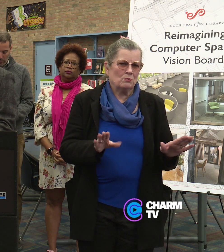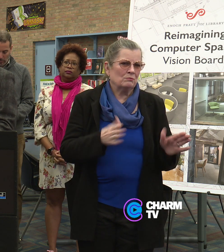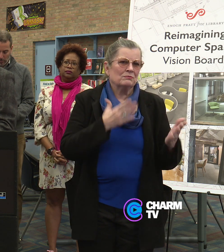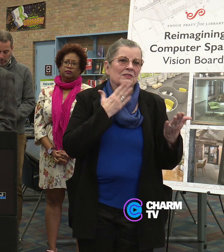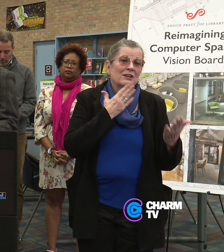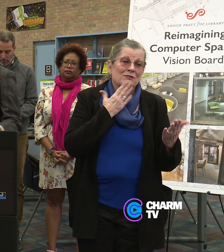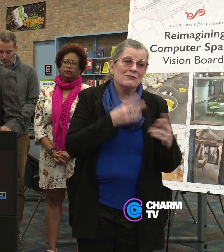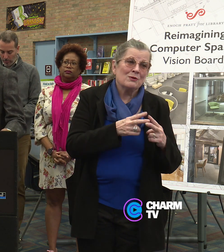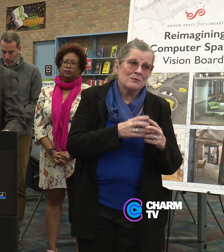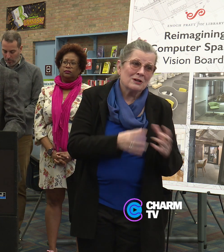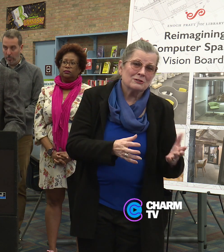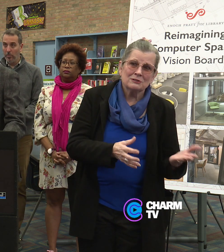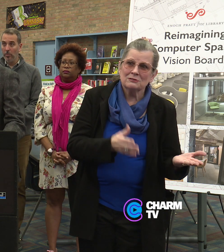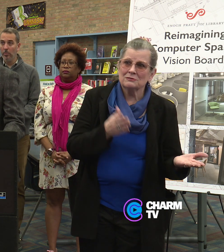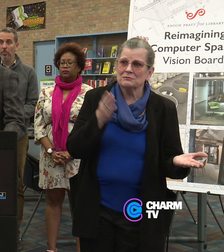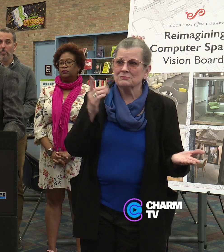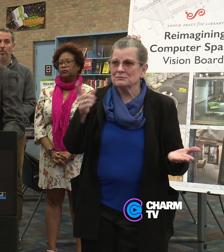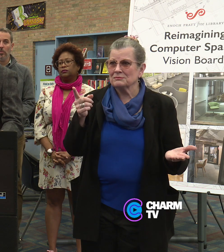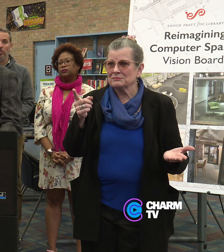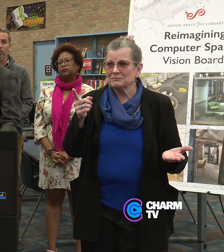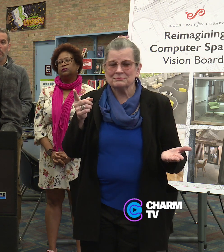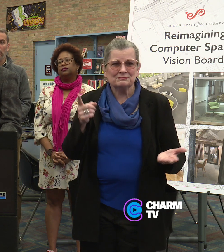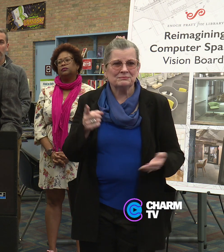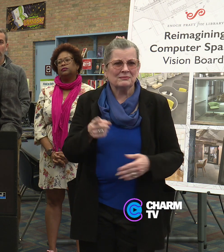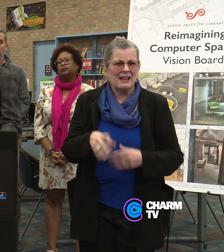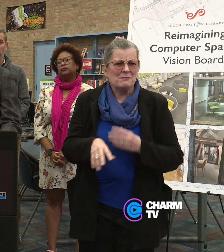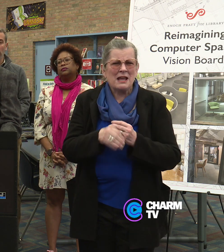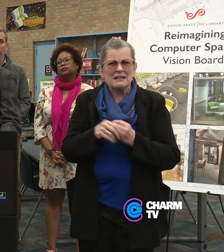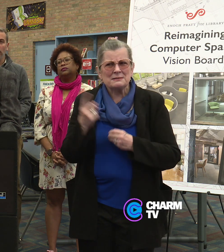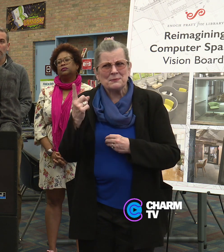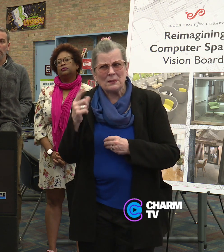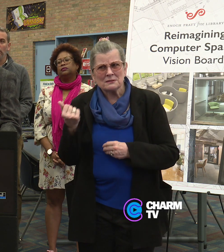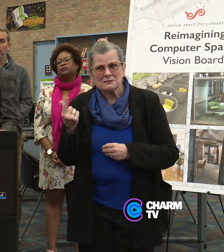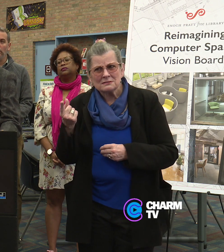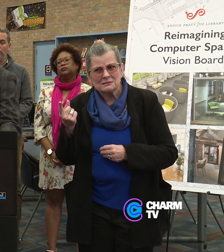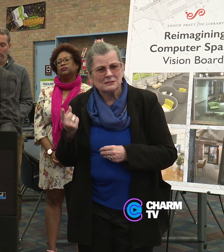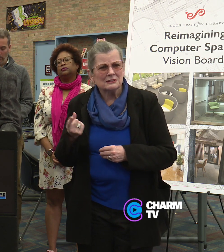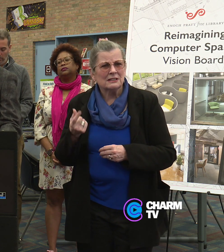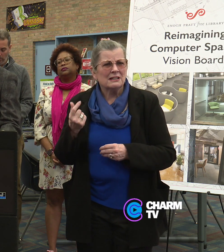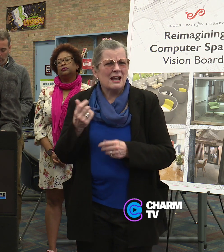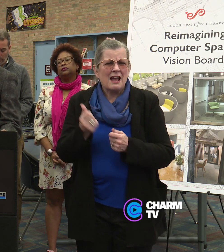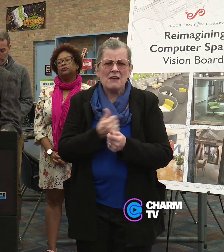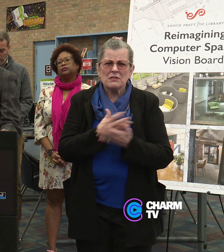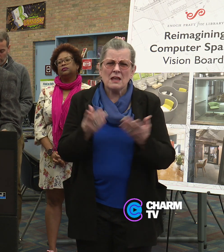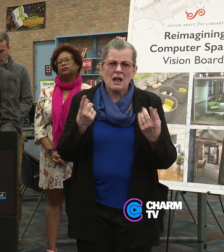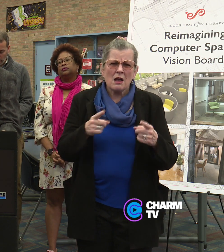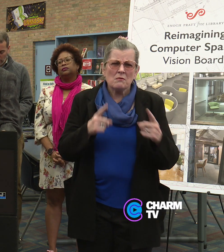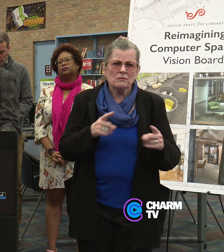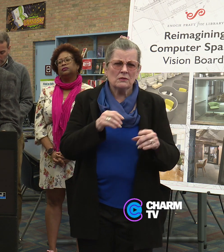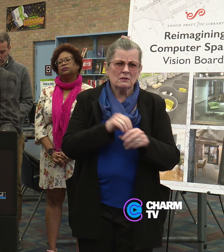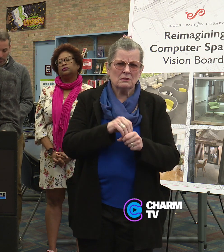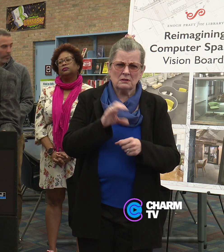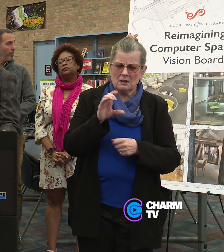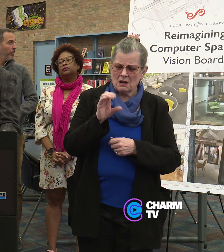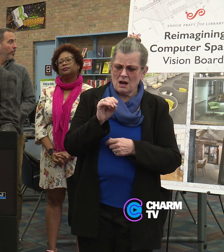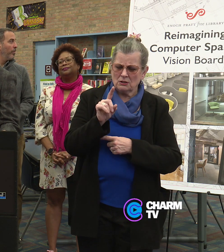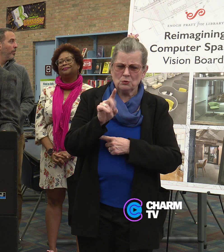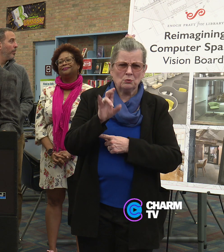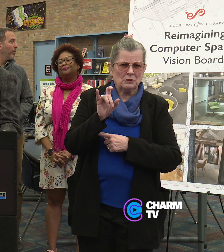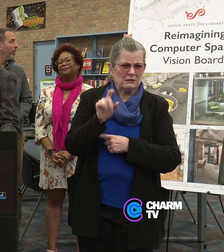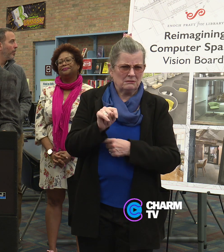much. I'll take one on to that. Go ahead. Everything that's been going on with the conduit, I guess, ties back to